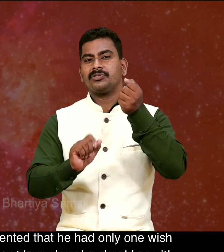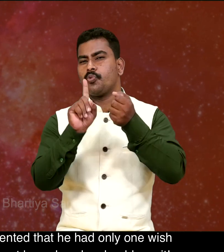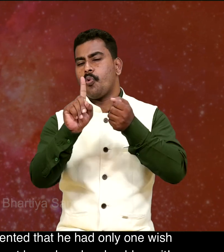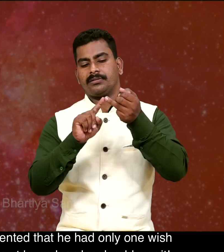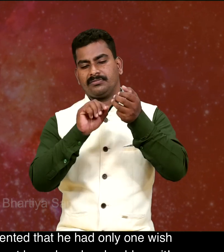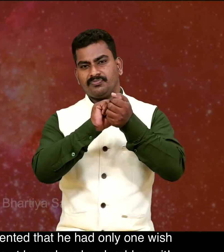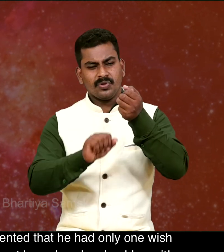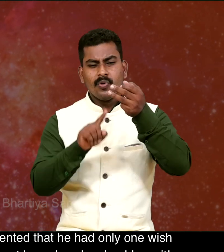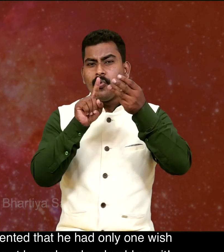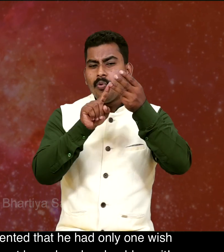should use it.